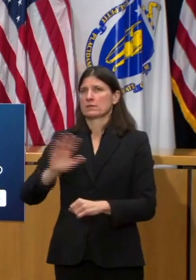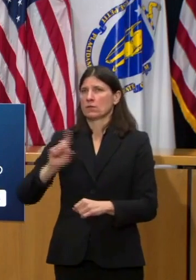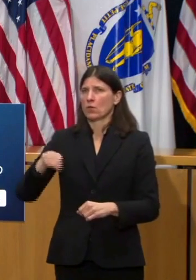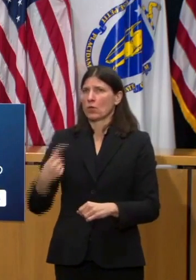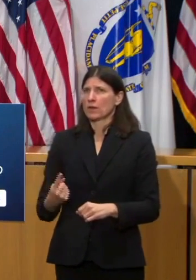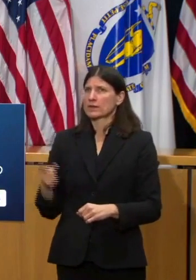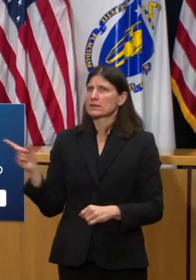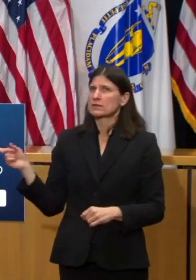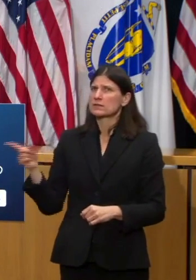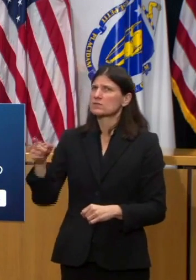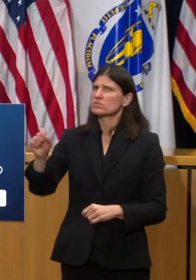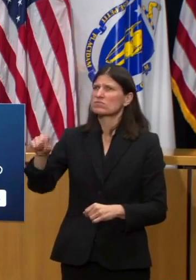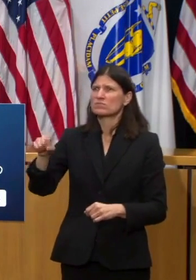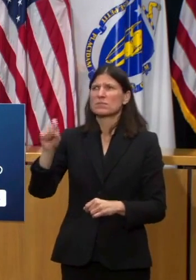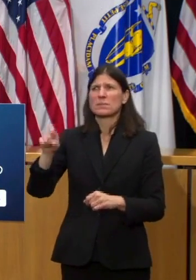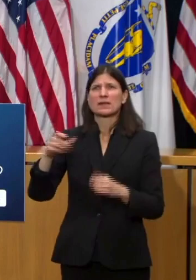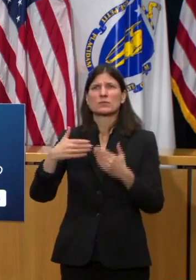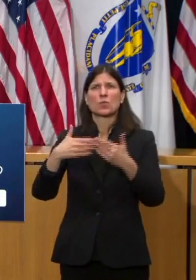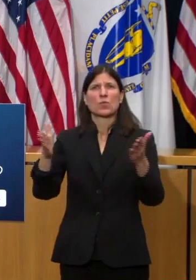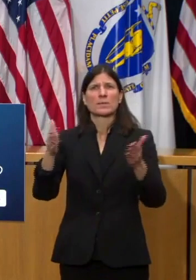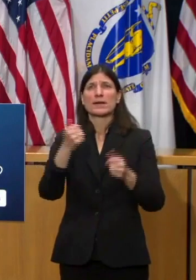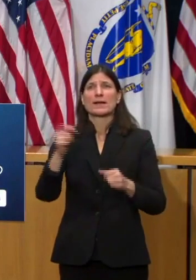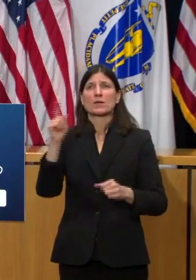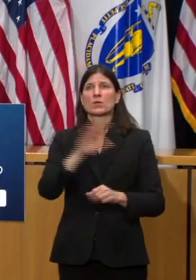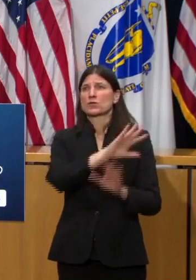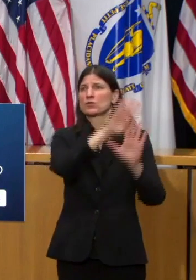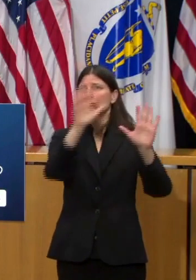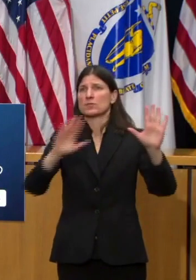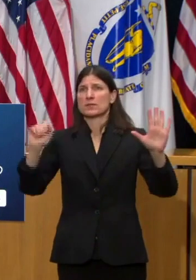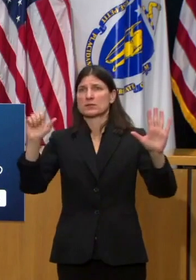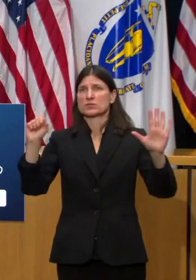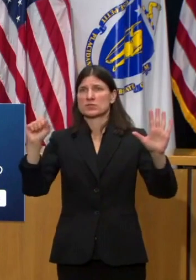folks from that site over the weekend, and